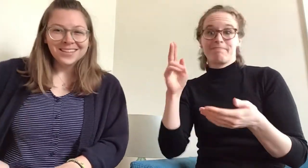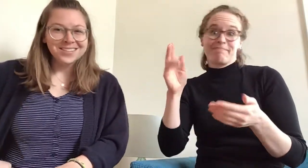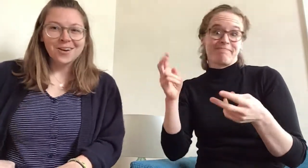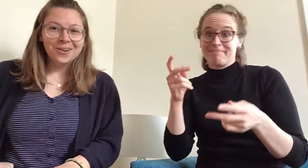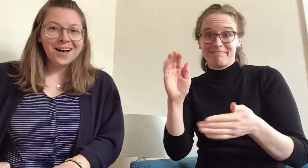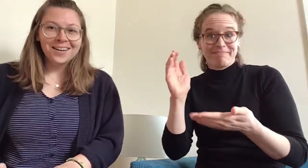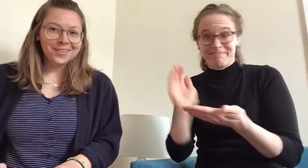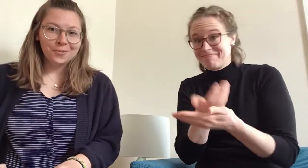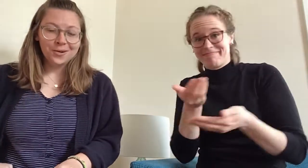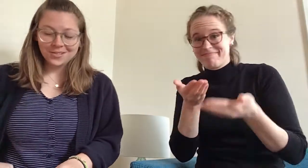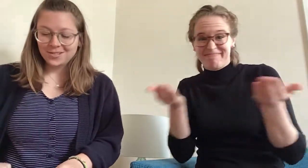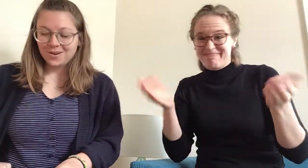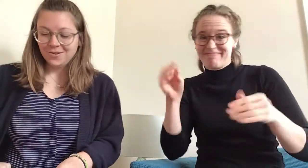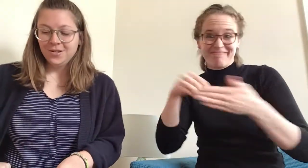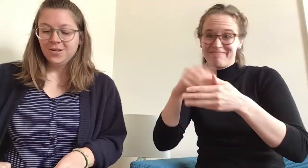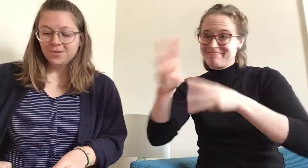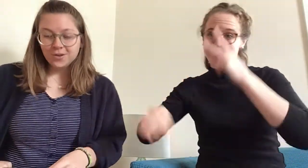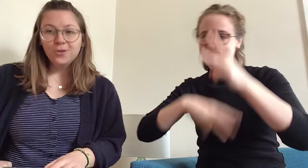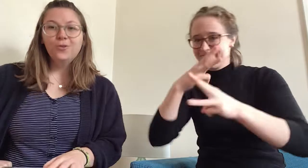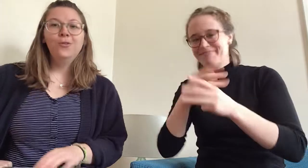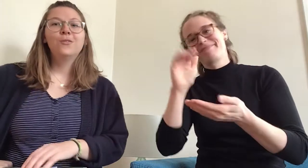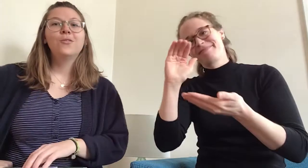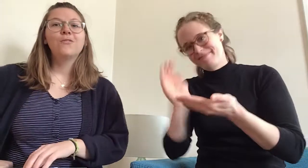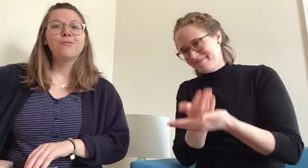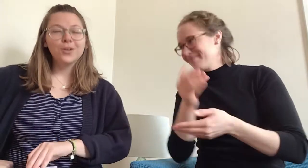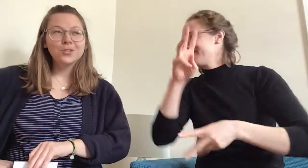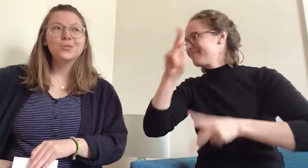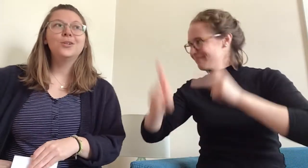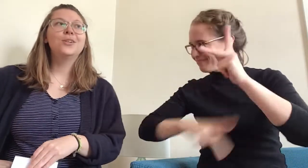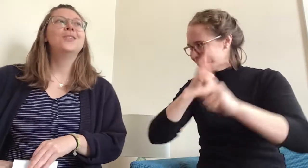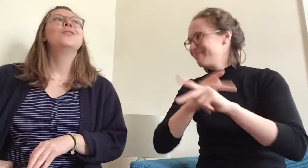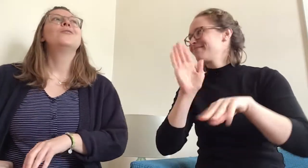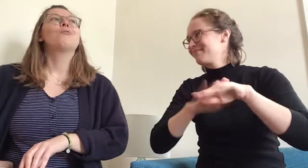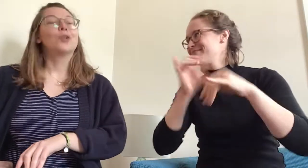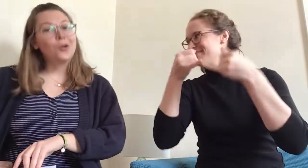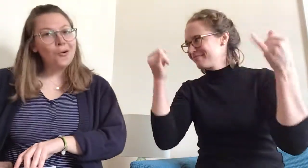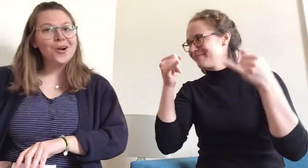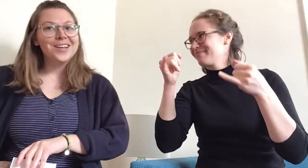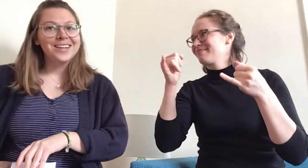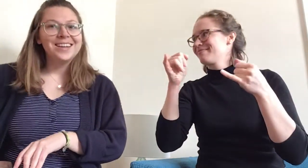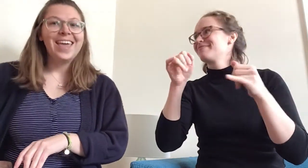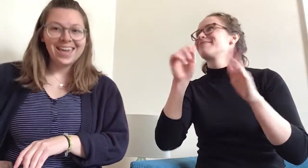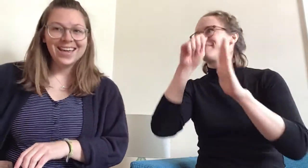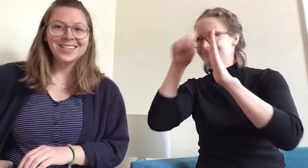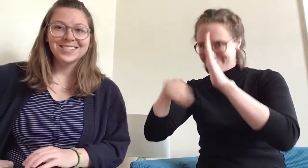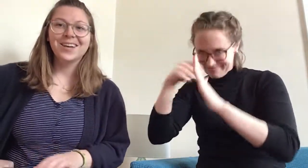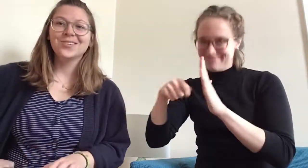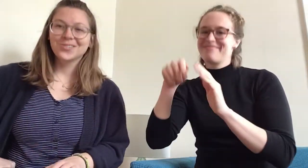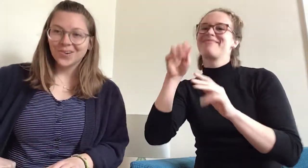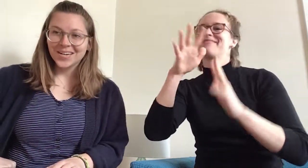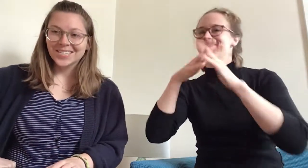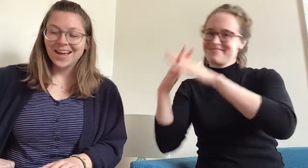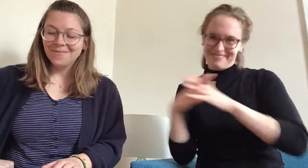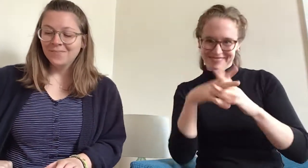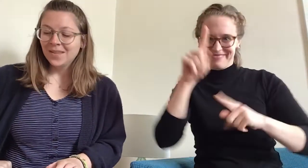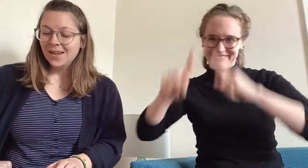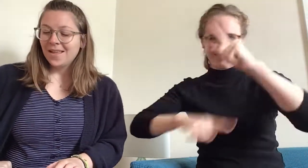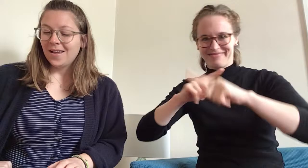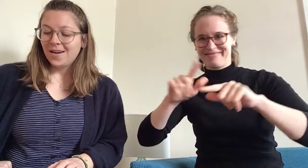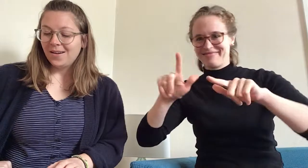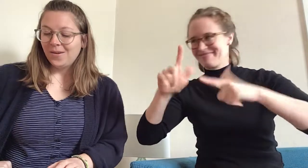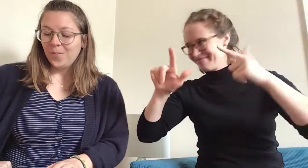new things going on in the world. So new virtual recorded ASL story